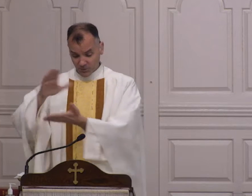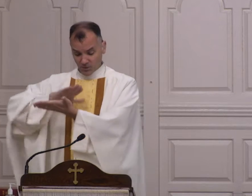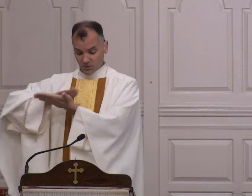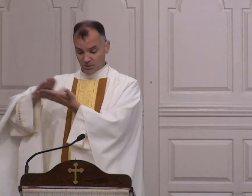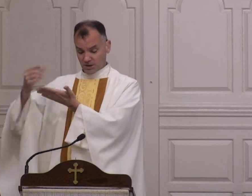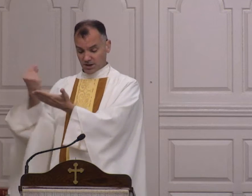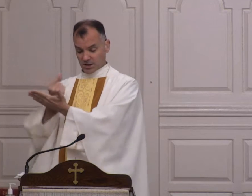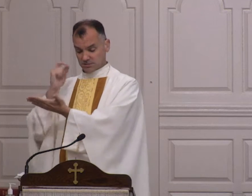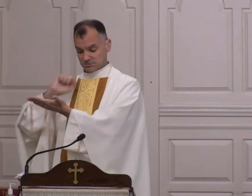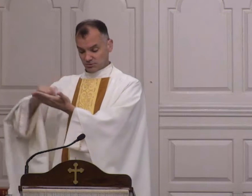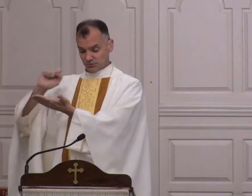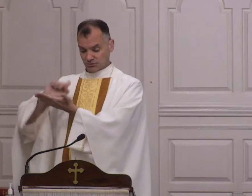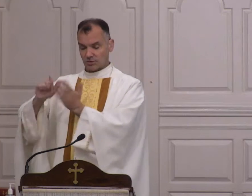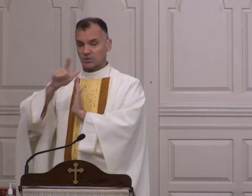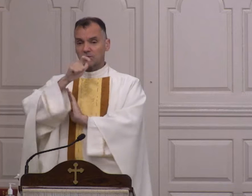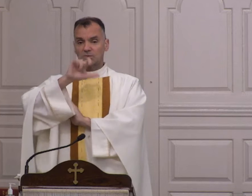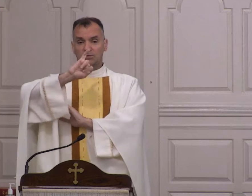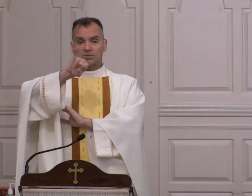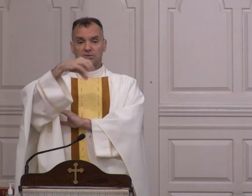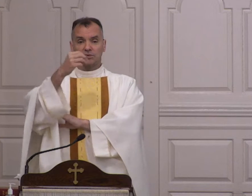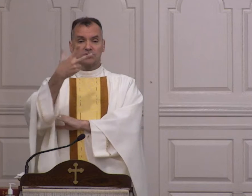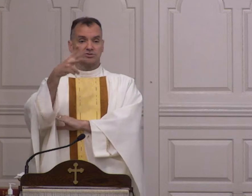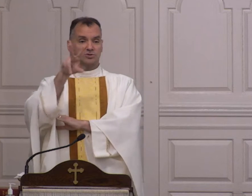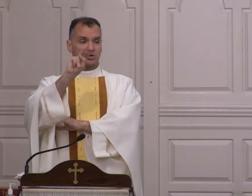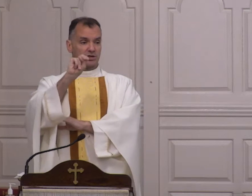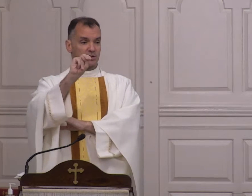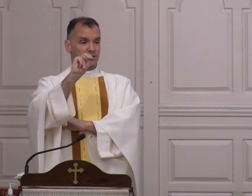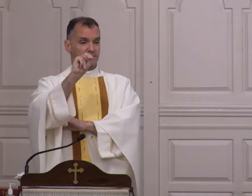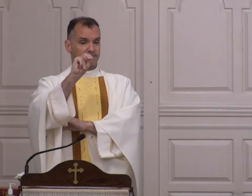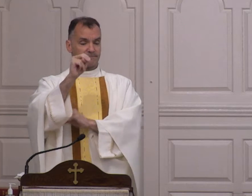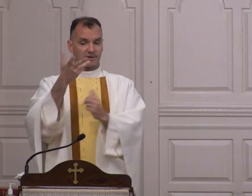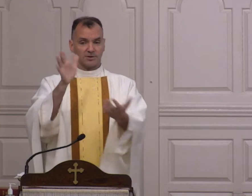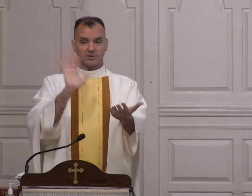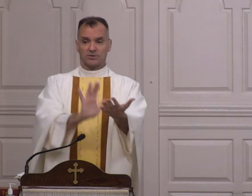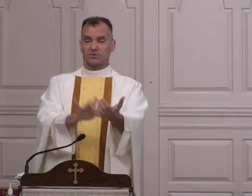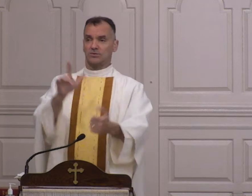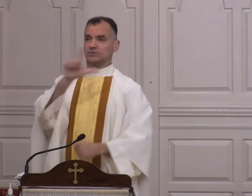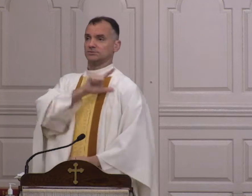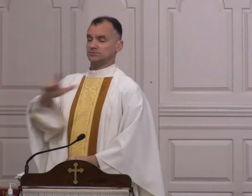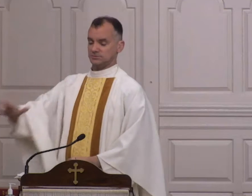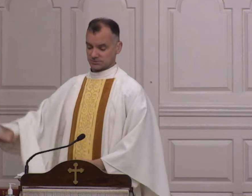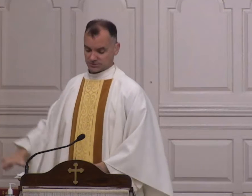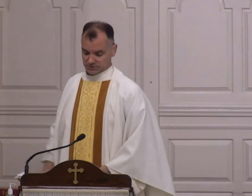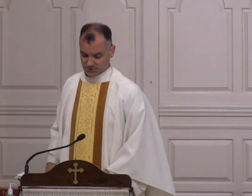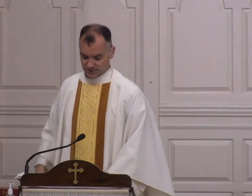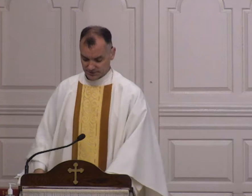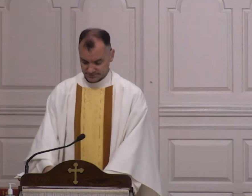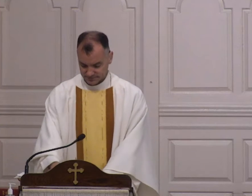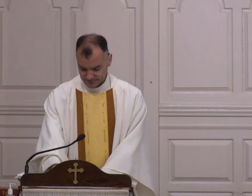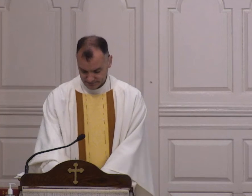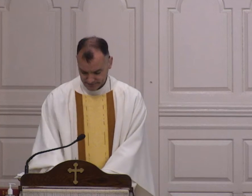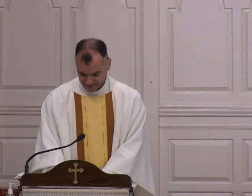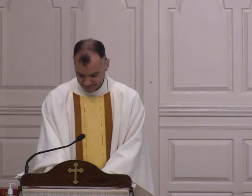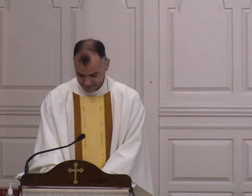A reading from the Holy Gospel according to John. Glory to you, O Lord.